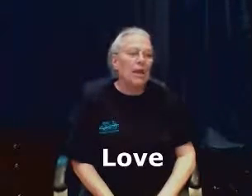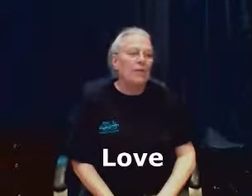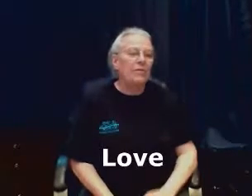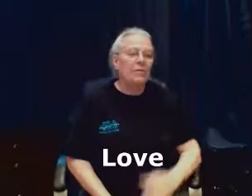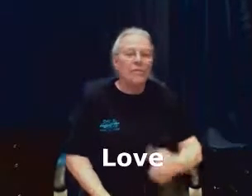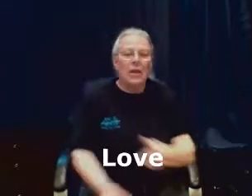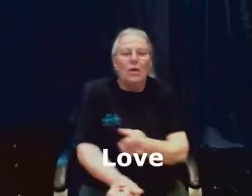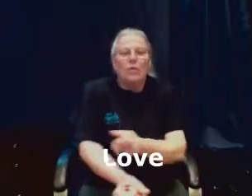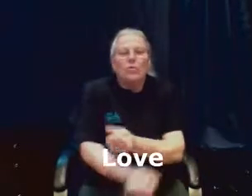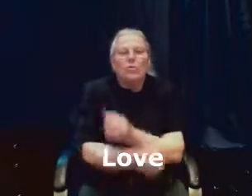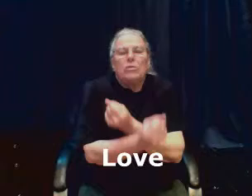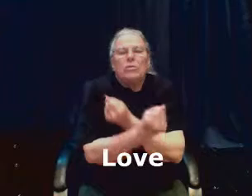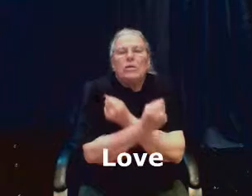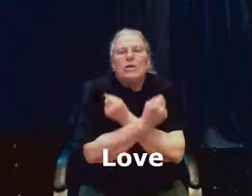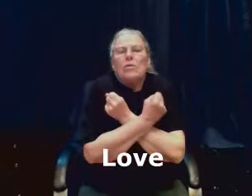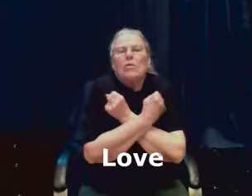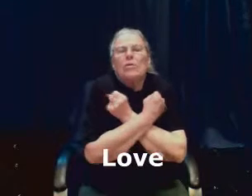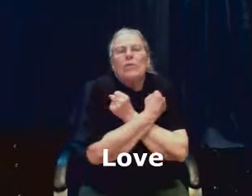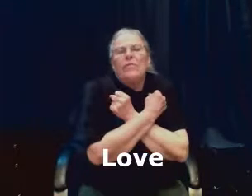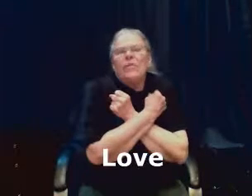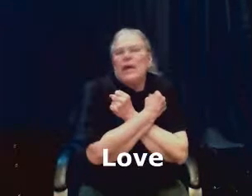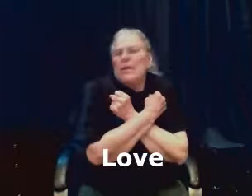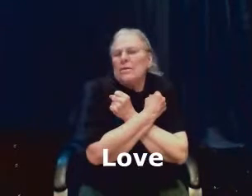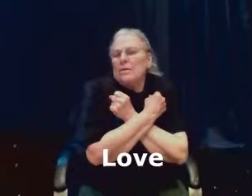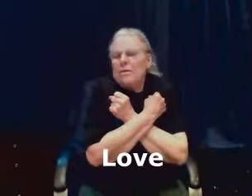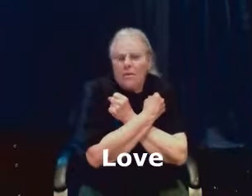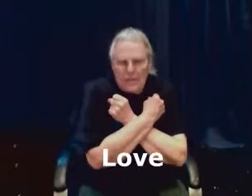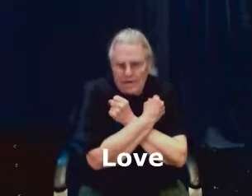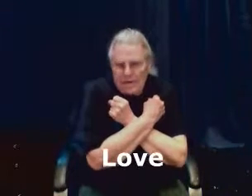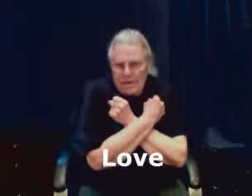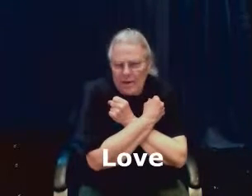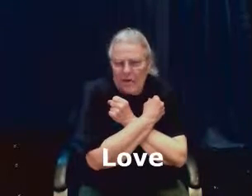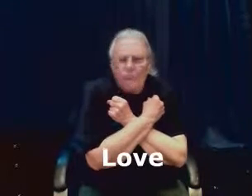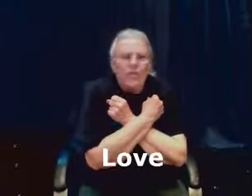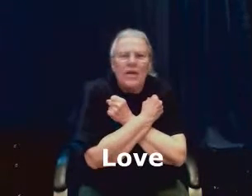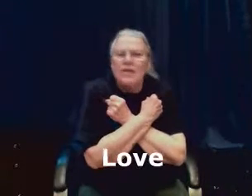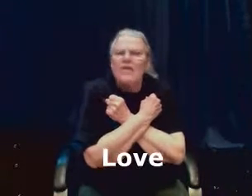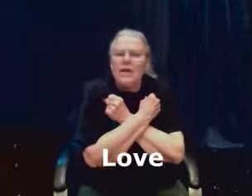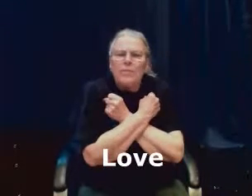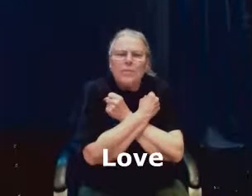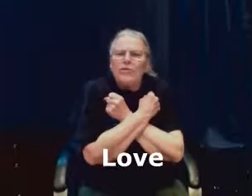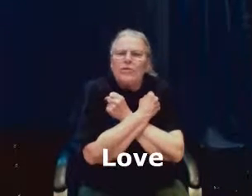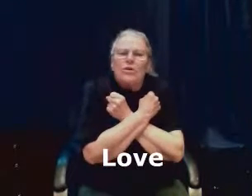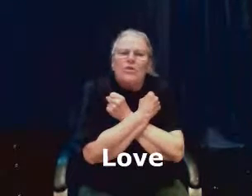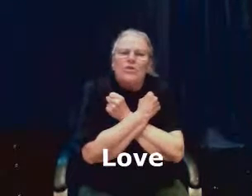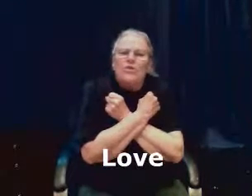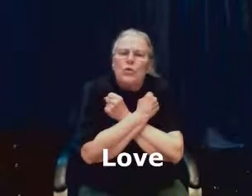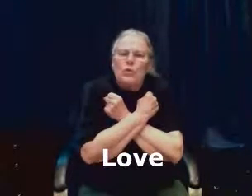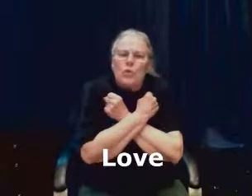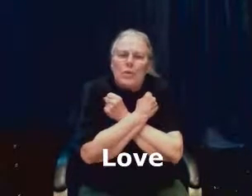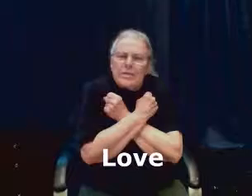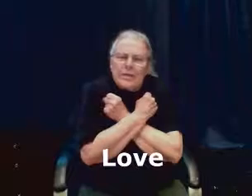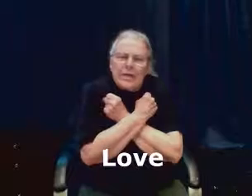Love, you get a hold of it and hug it tight like you've got a teddy bear and you're going to squeeze it to